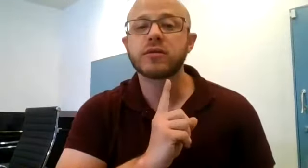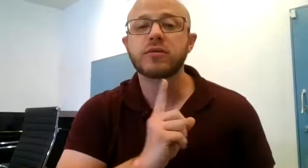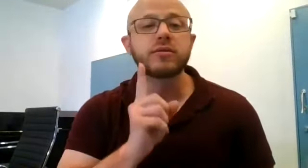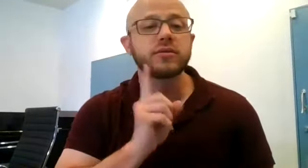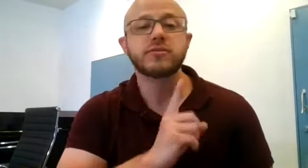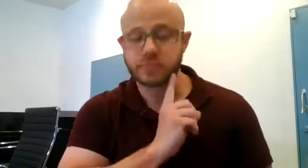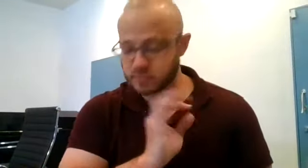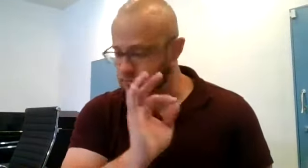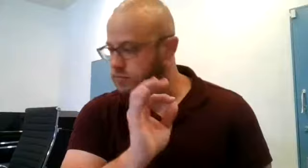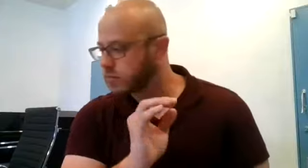single,